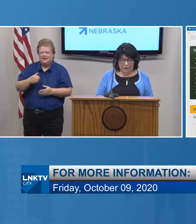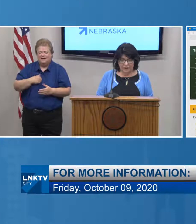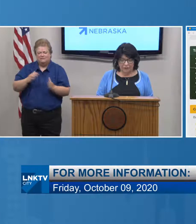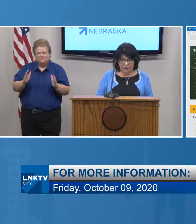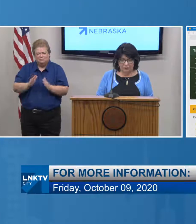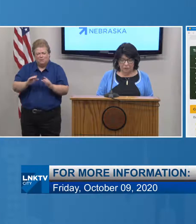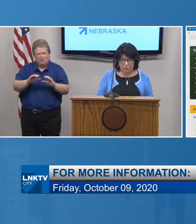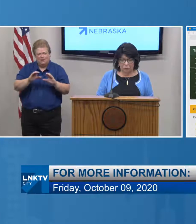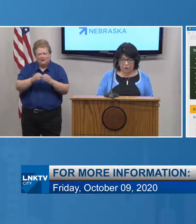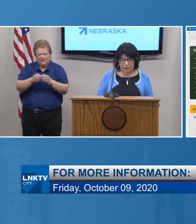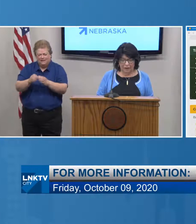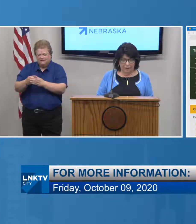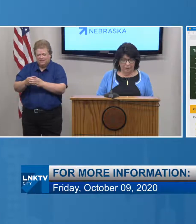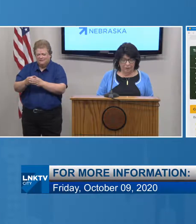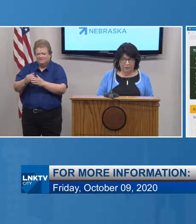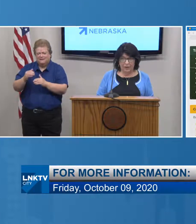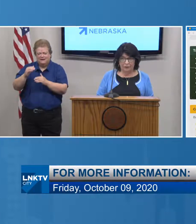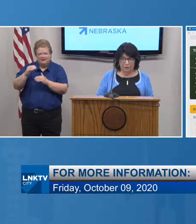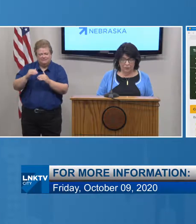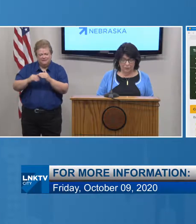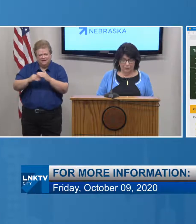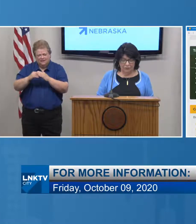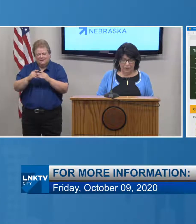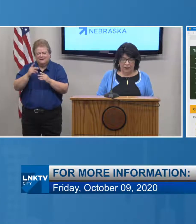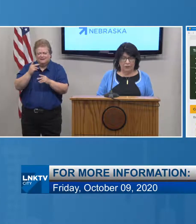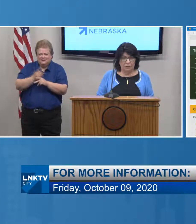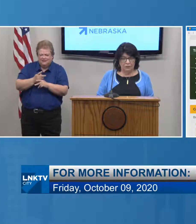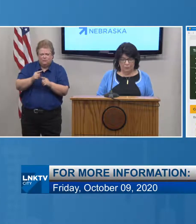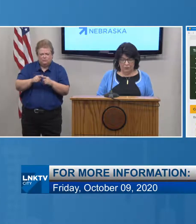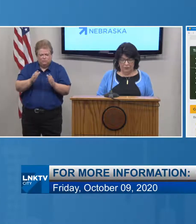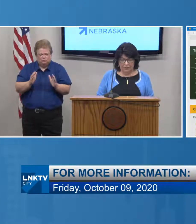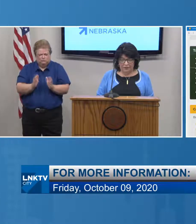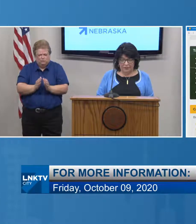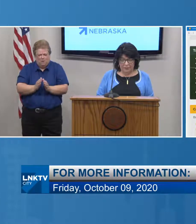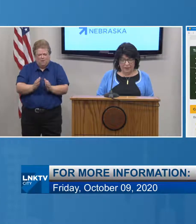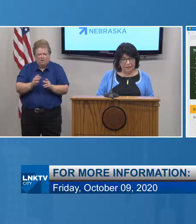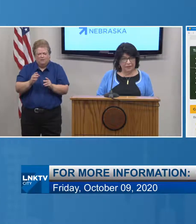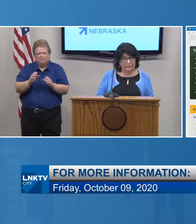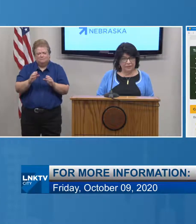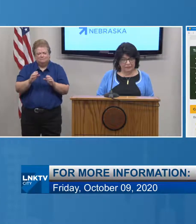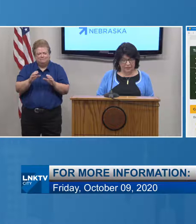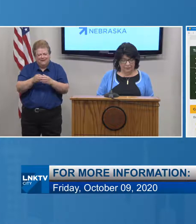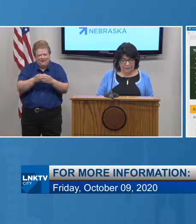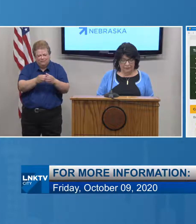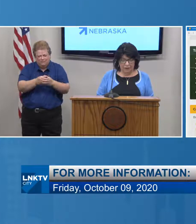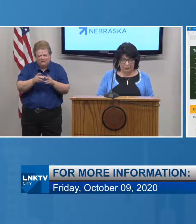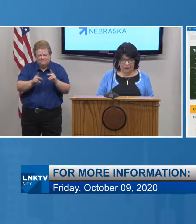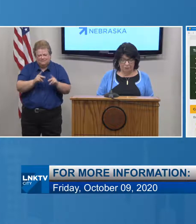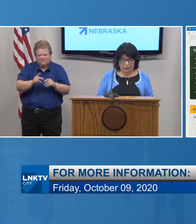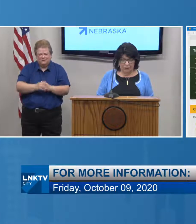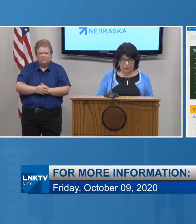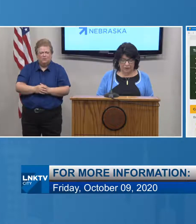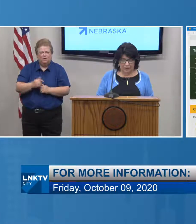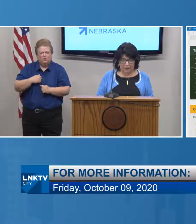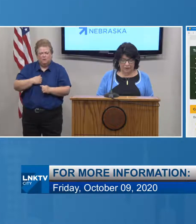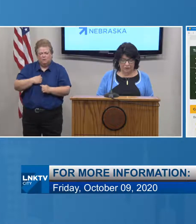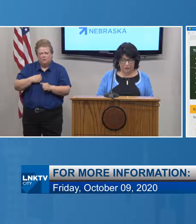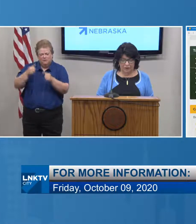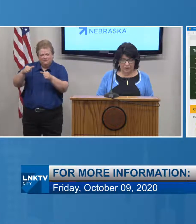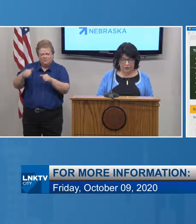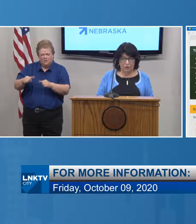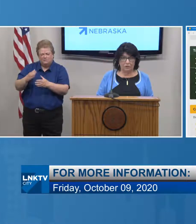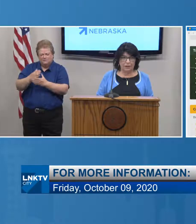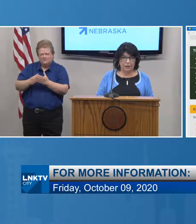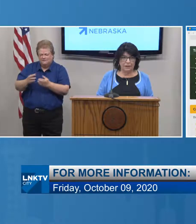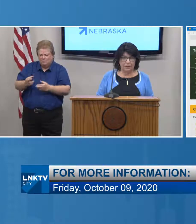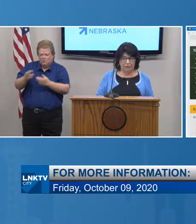gatherings that involve no more than a couple of households. We have posted some ideas and some safety recommendations